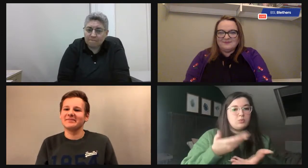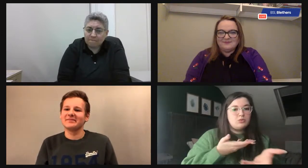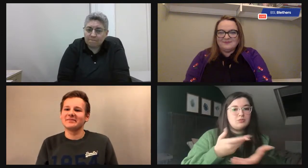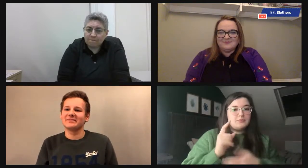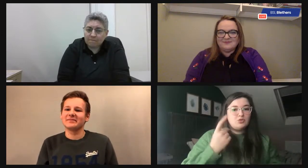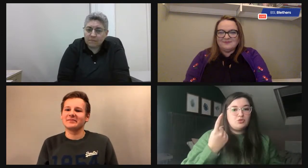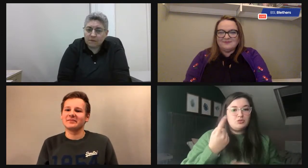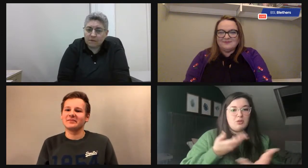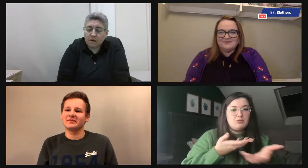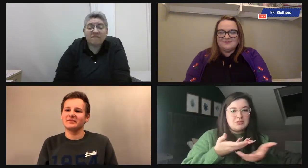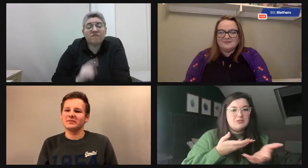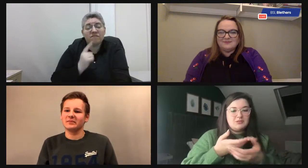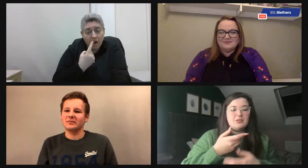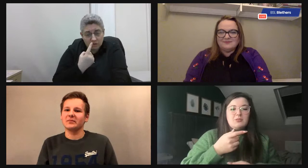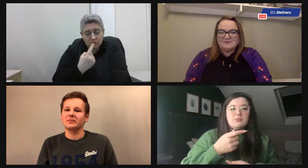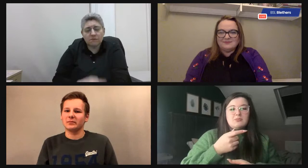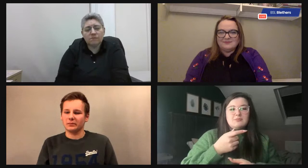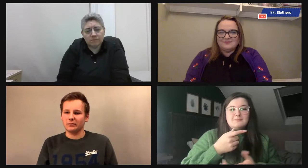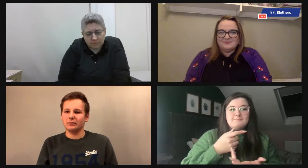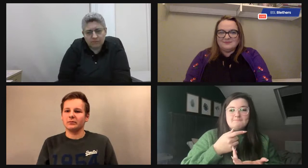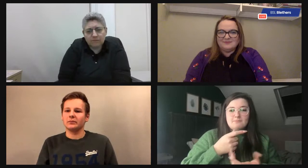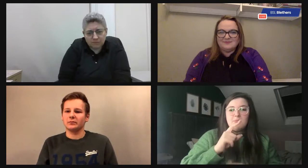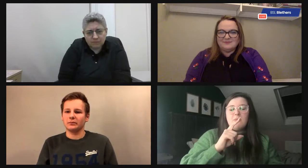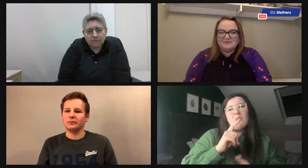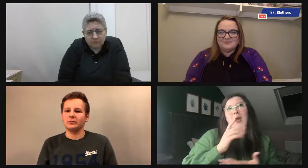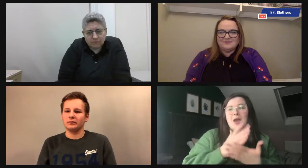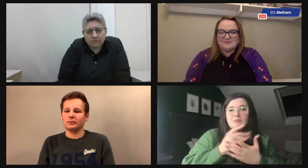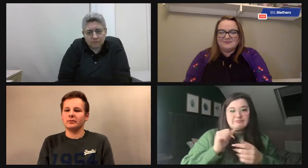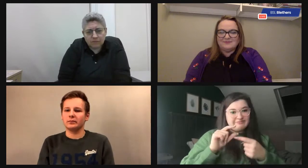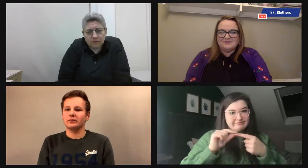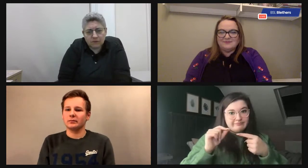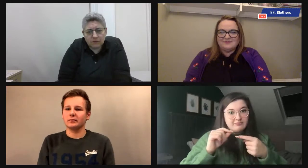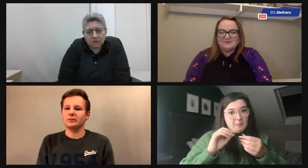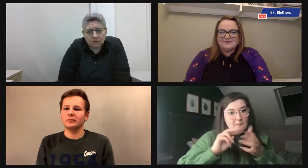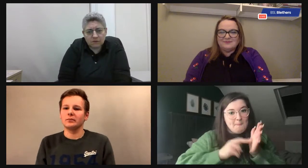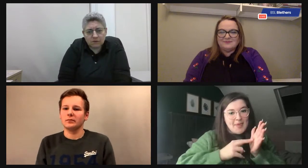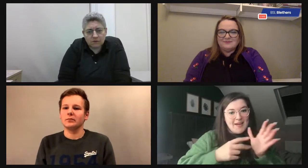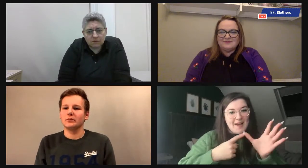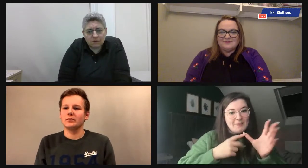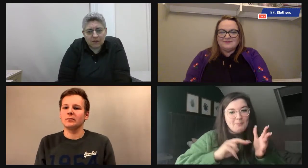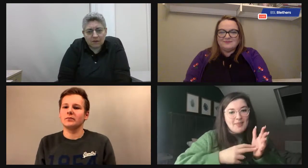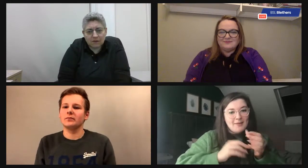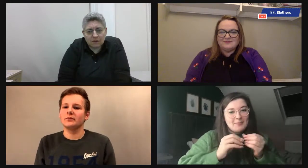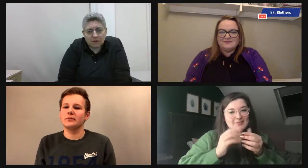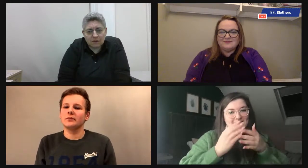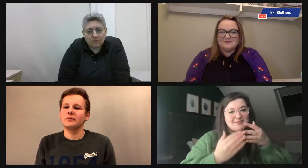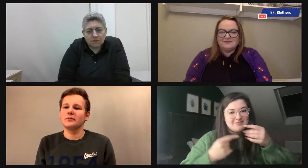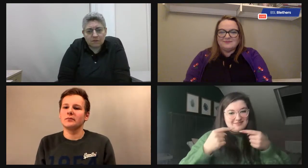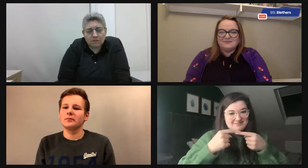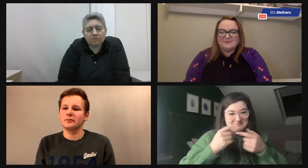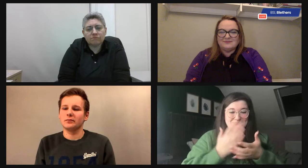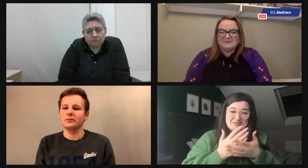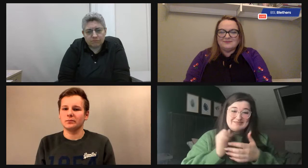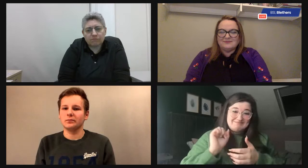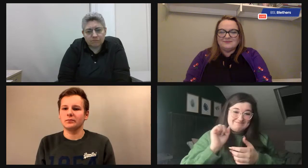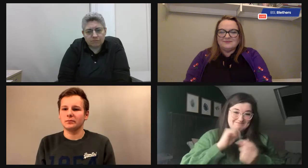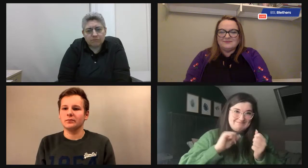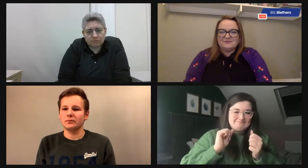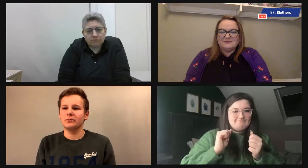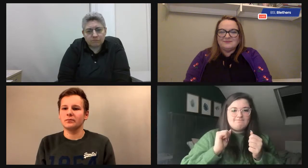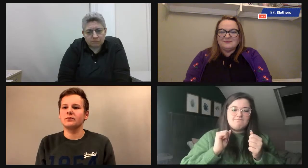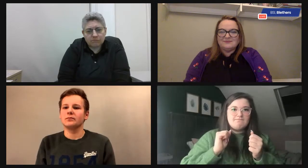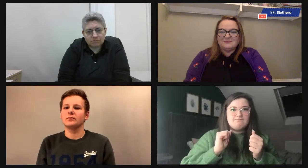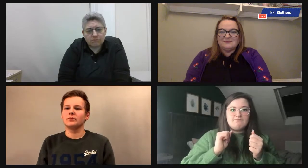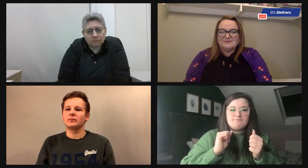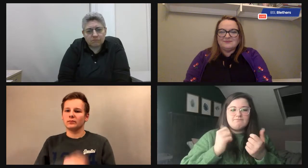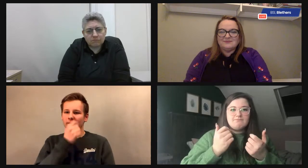think, um, what tends to happen is if you go to your GP, the GP will tend to offer counselling